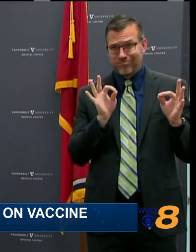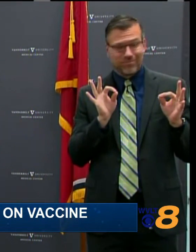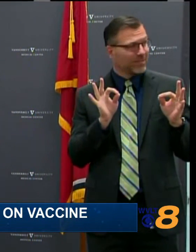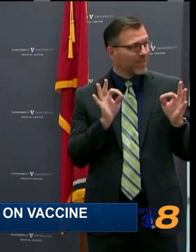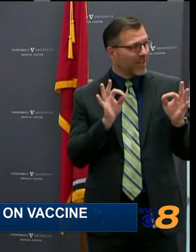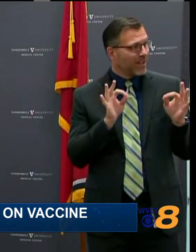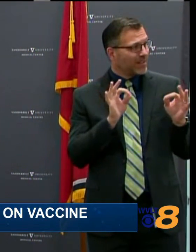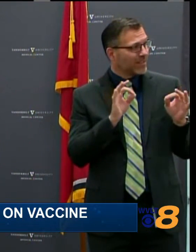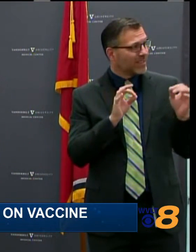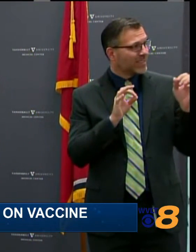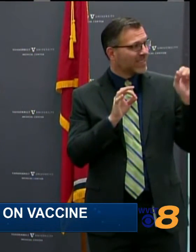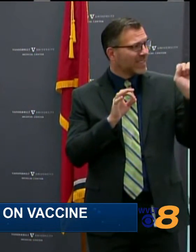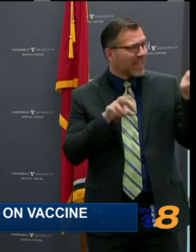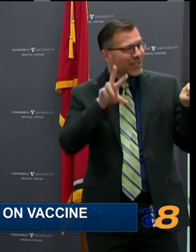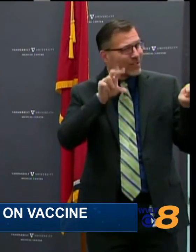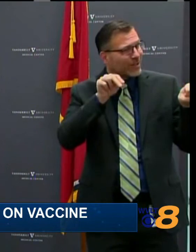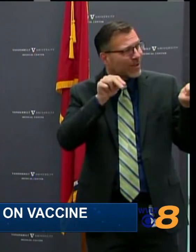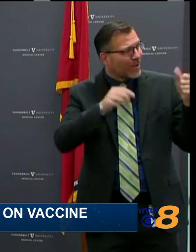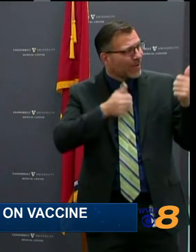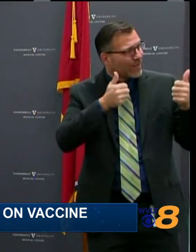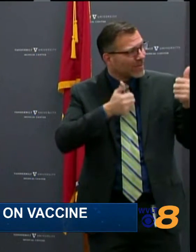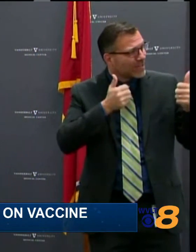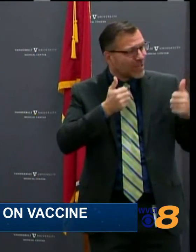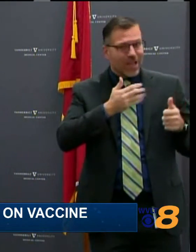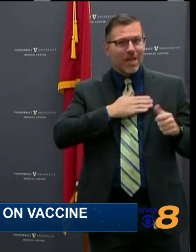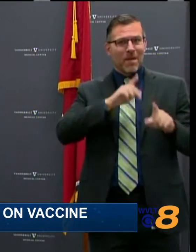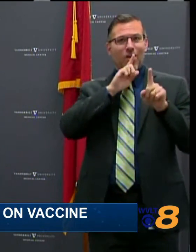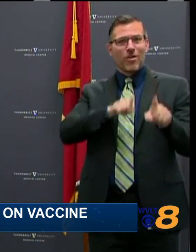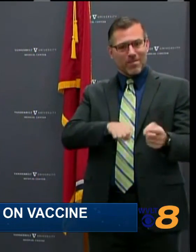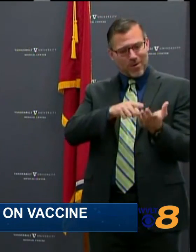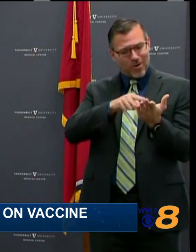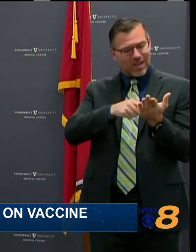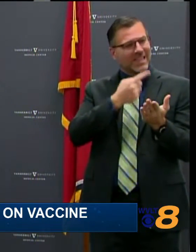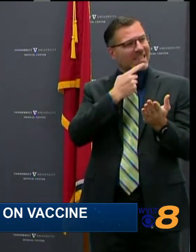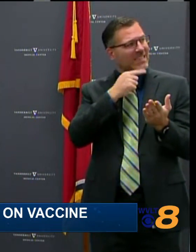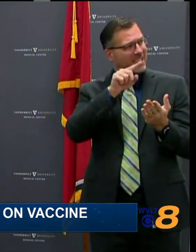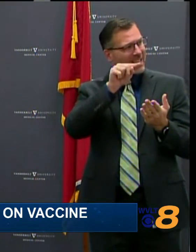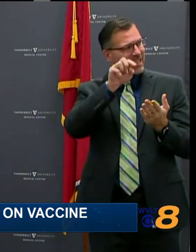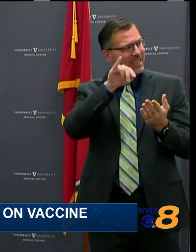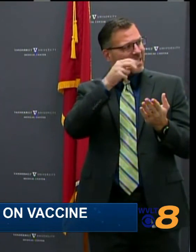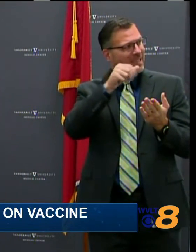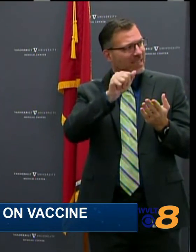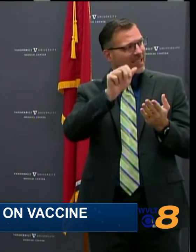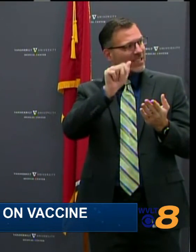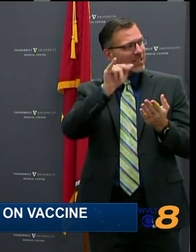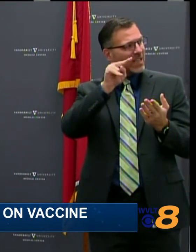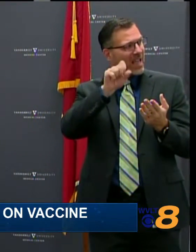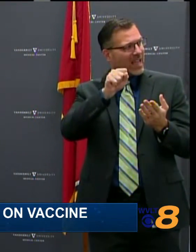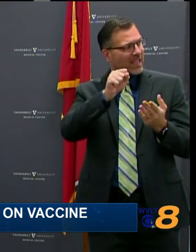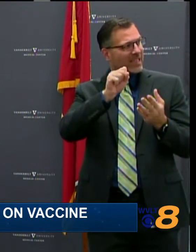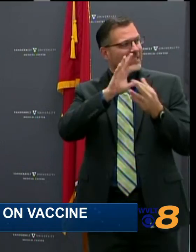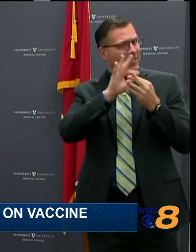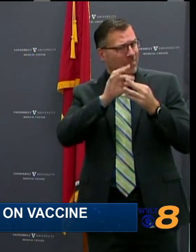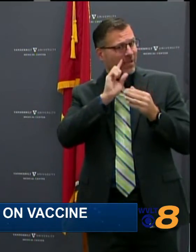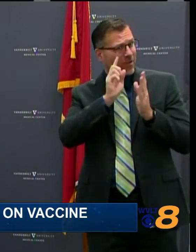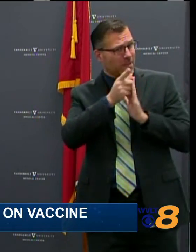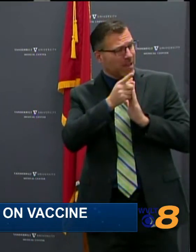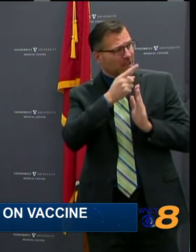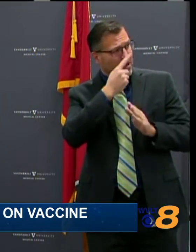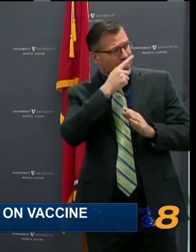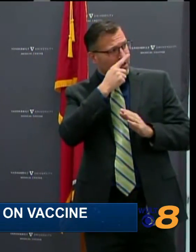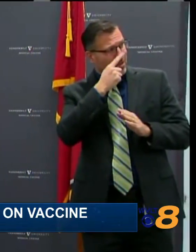Is that a yes or a no? On my report, it says Tisha Aiken speaks for a moment. Would you come